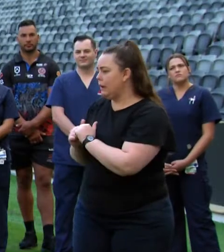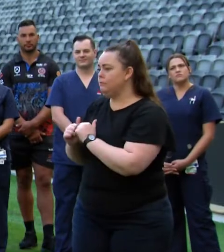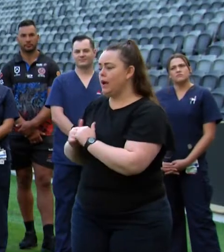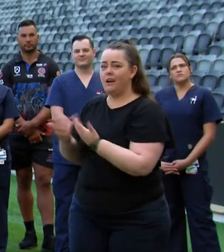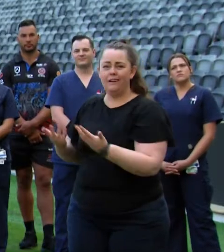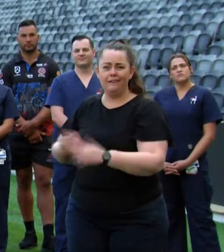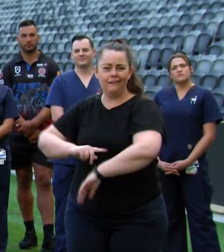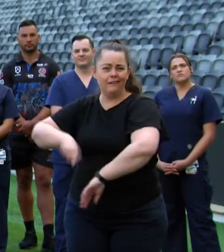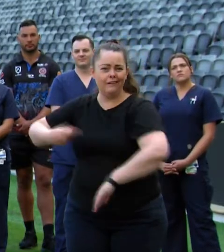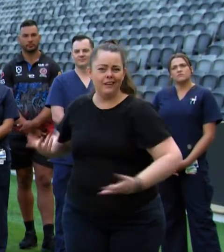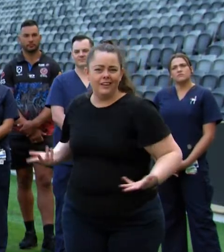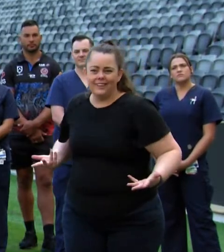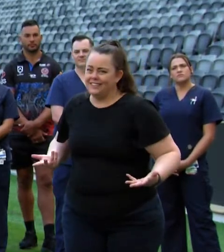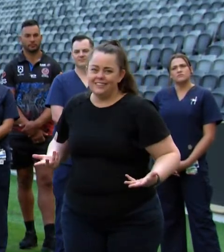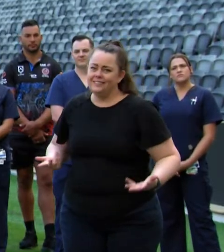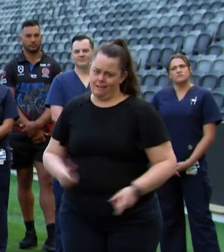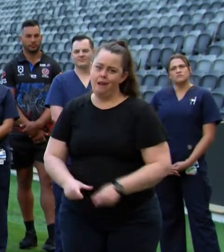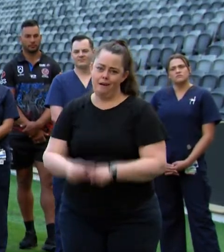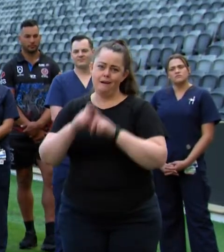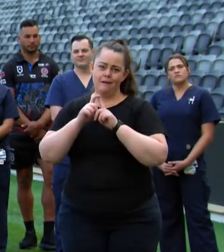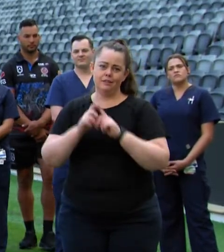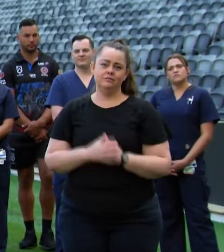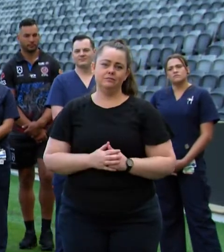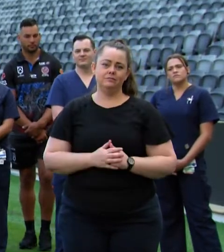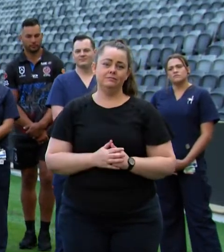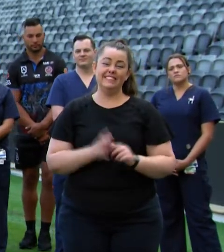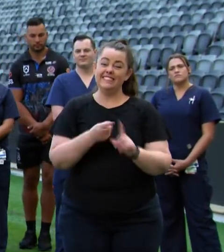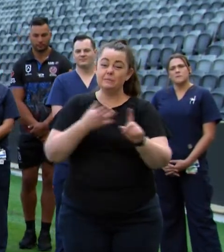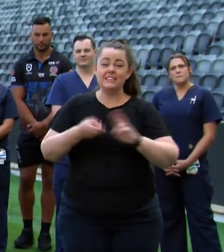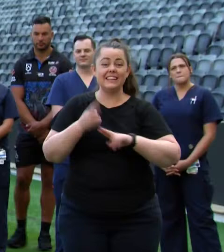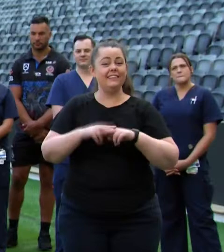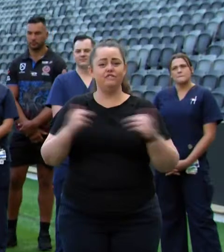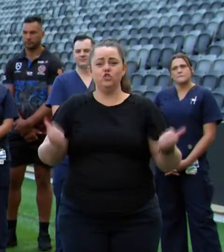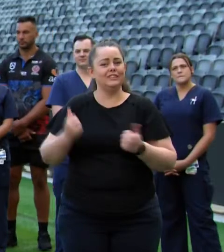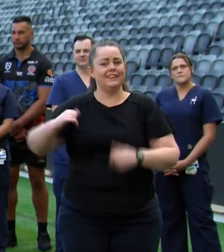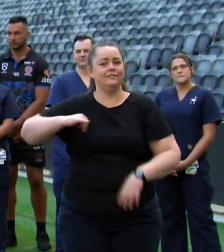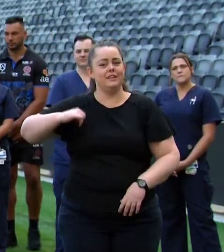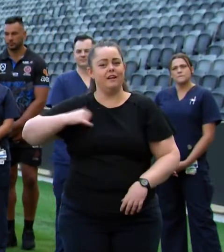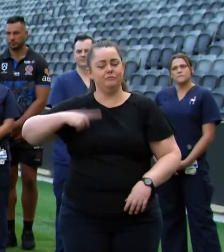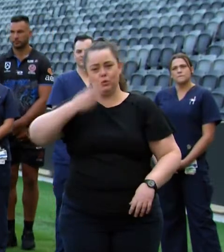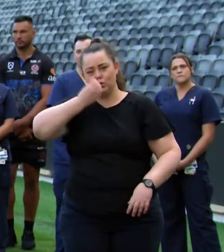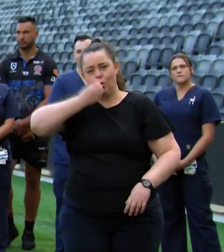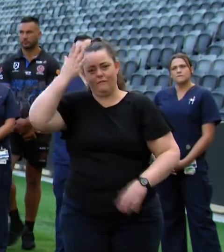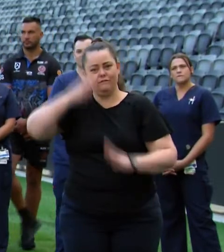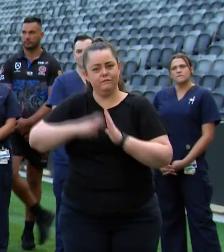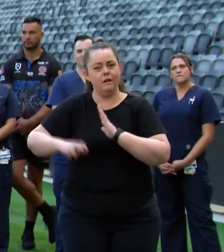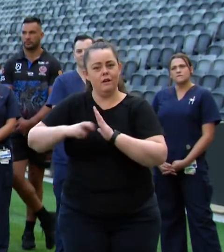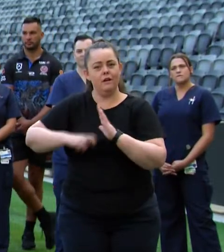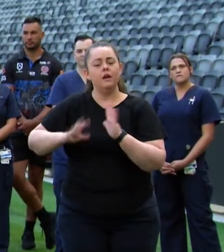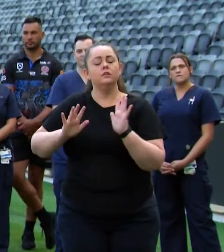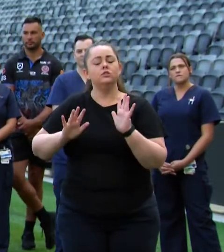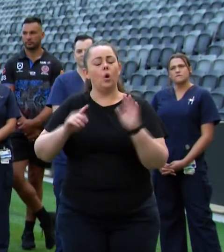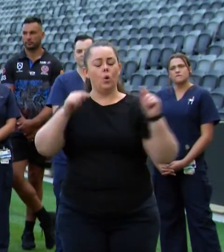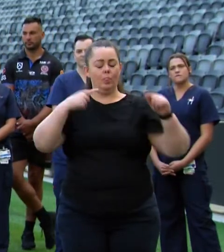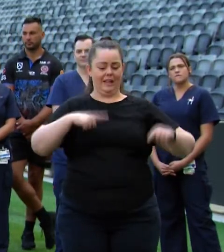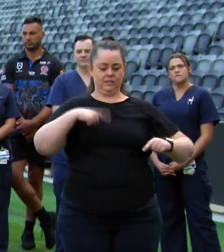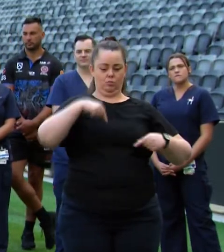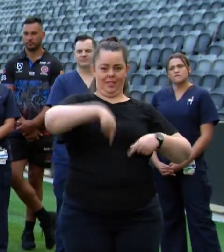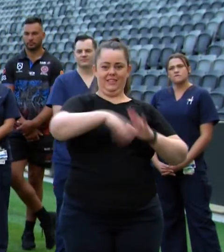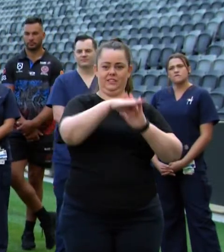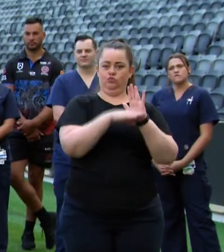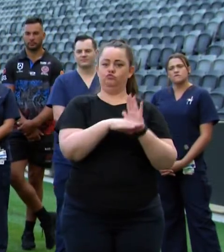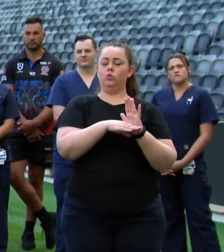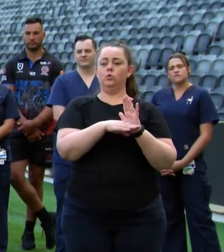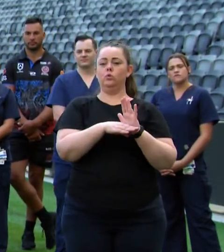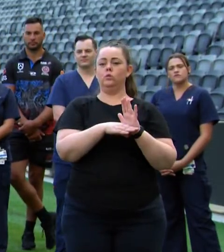you'd expect when we had up to 6,200 staff furloughed. So this reverses it. It gives you a presumption that you can go in and